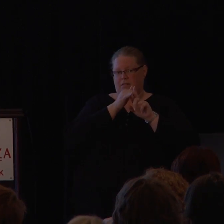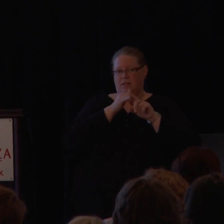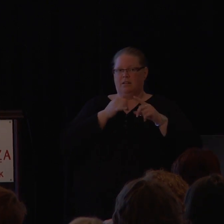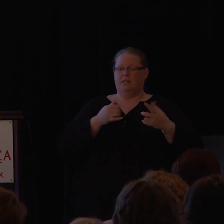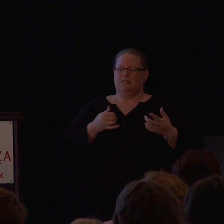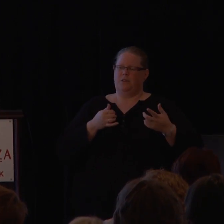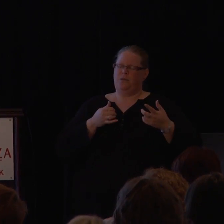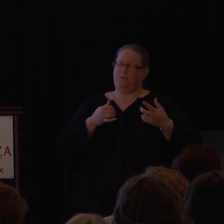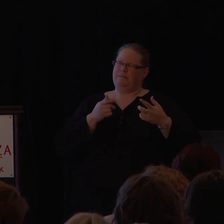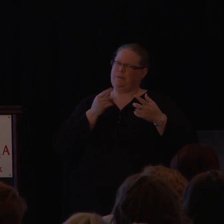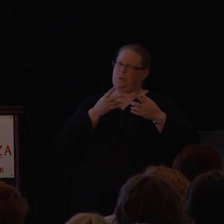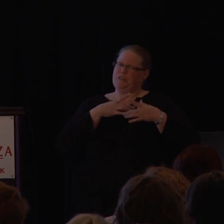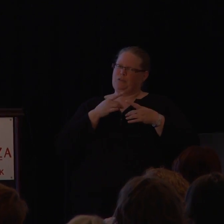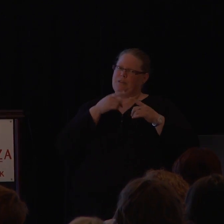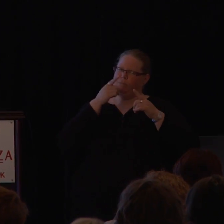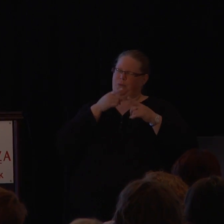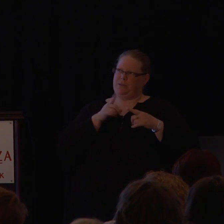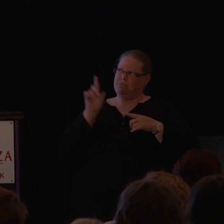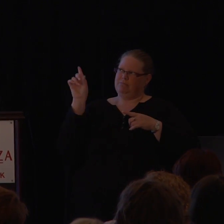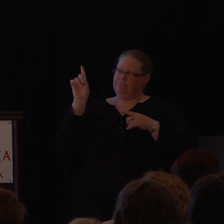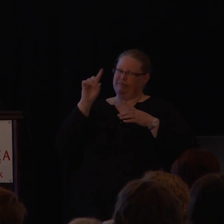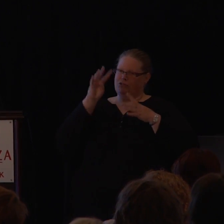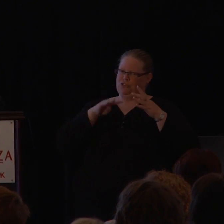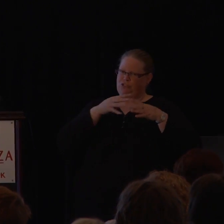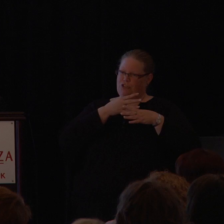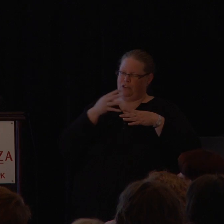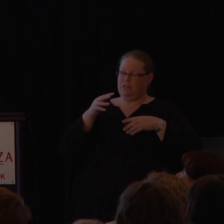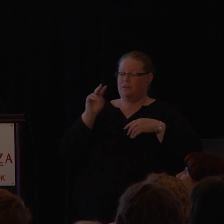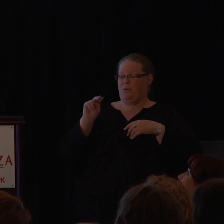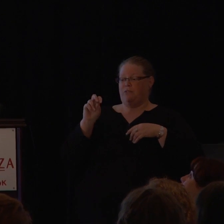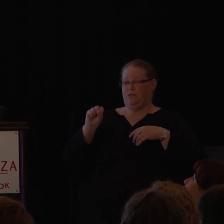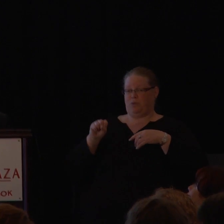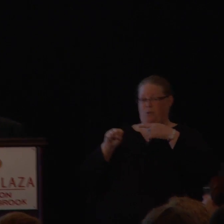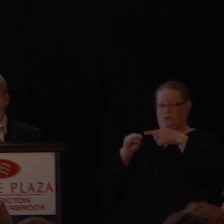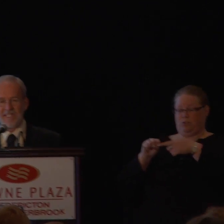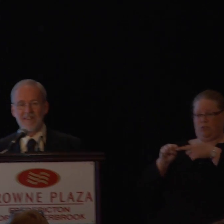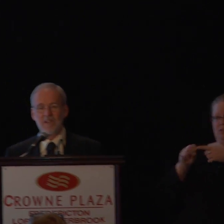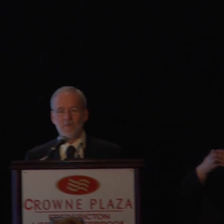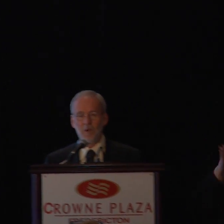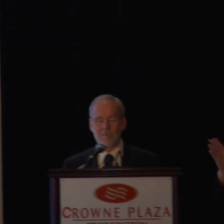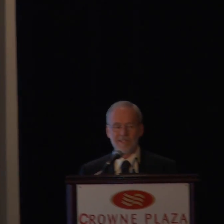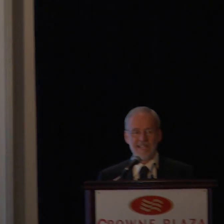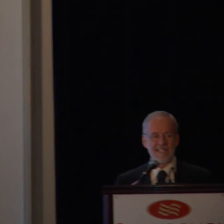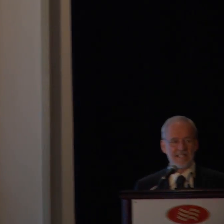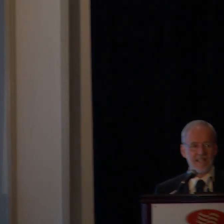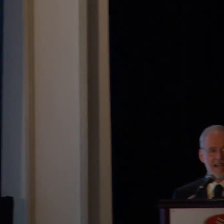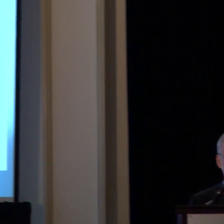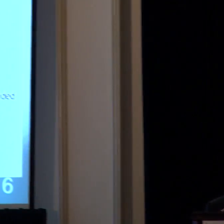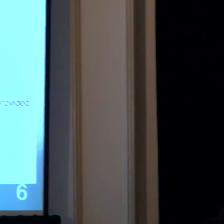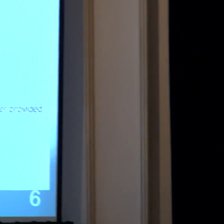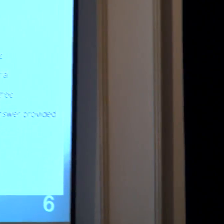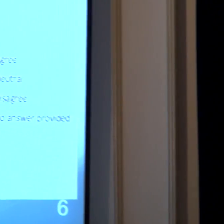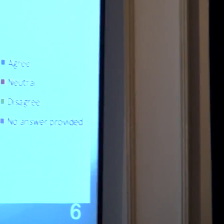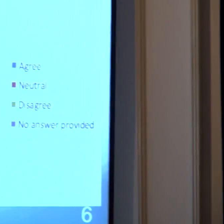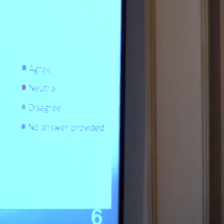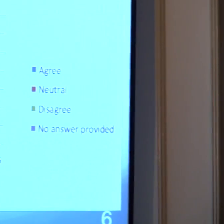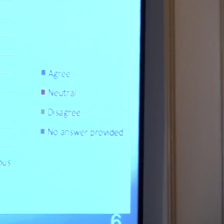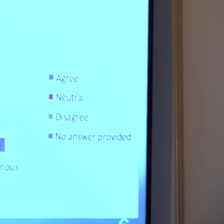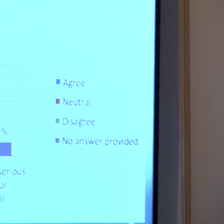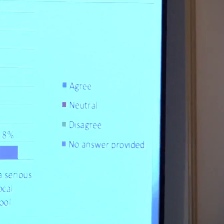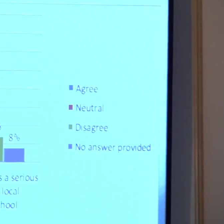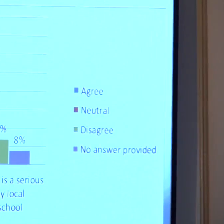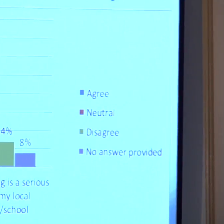about this chart. First of all, in Nova Scotia is a problem in Nova Scotia. Generally, 74% said yes. That's pretty